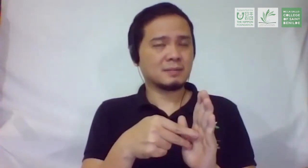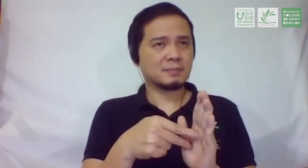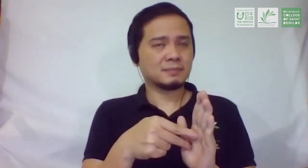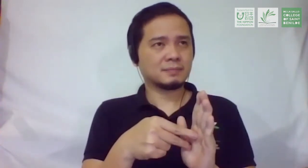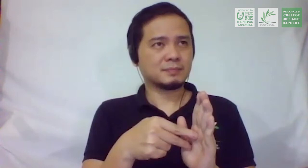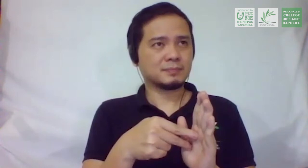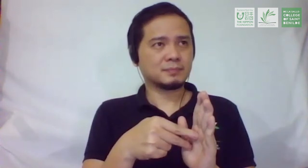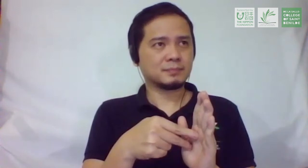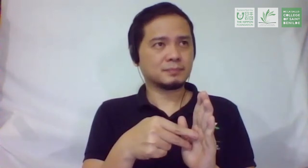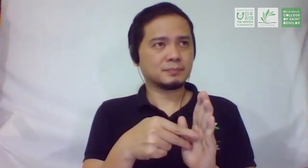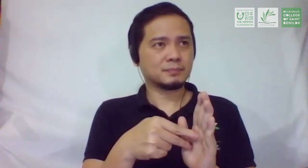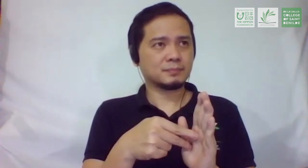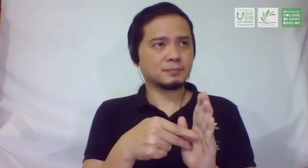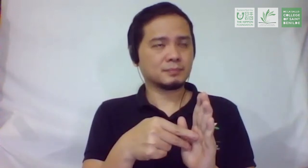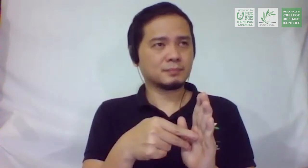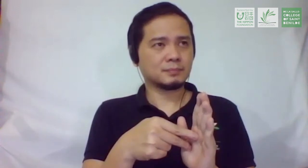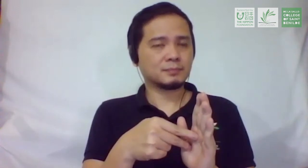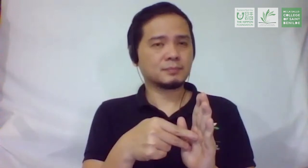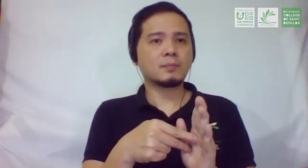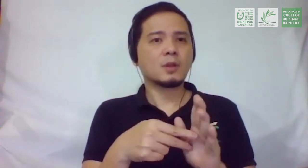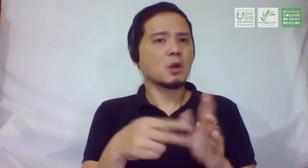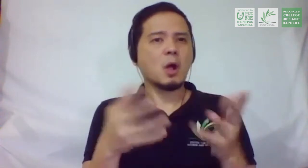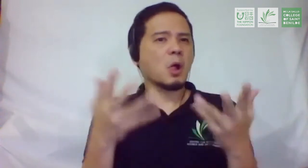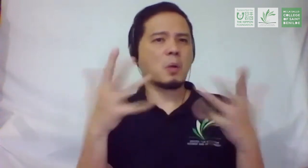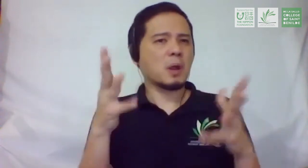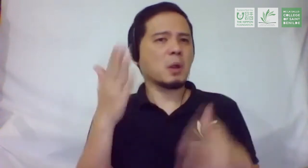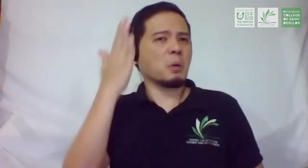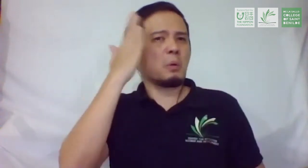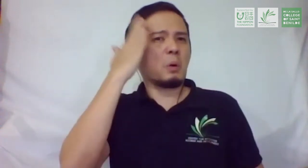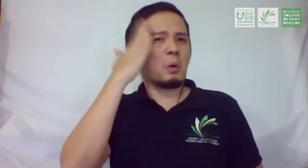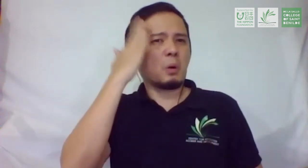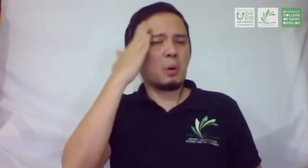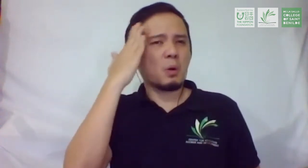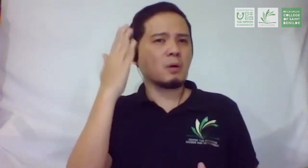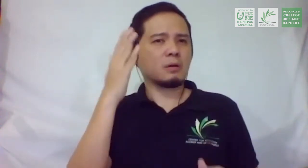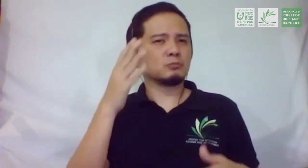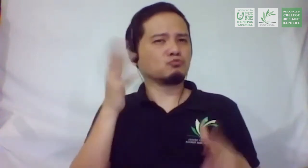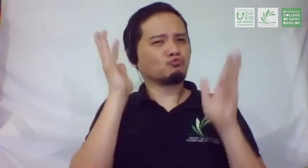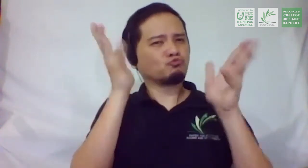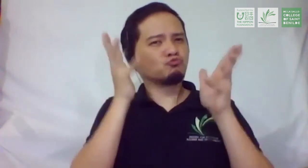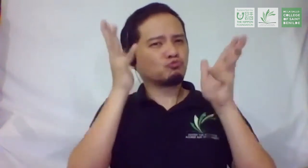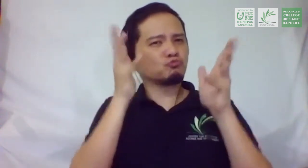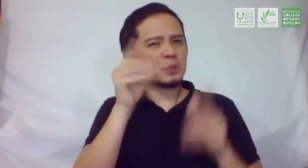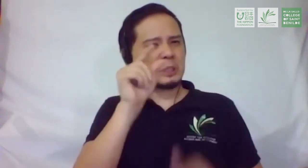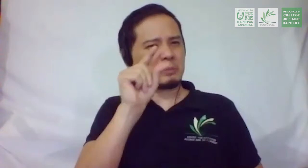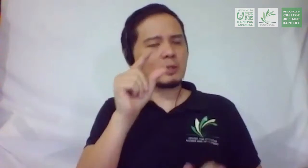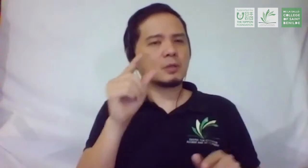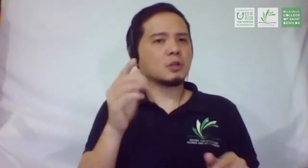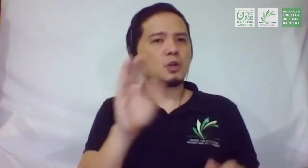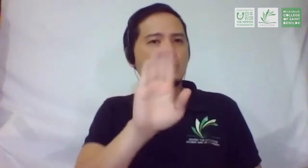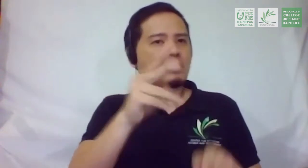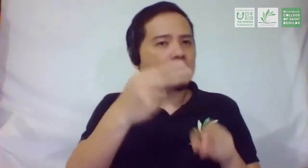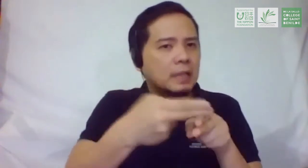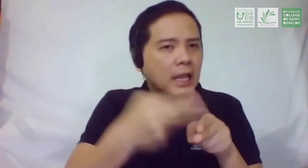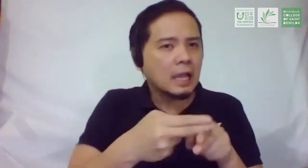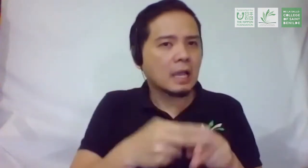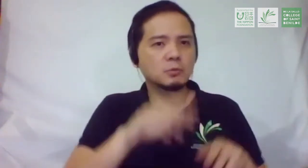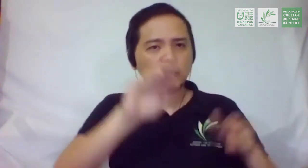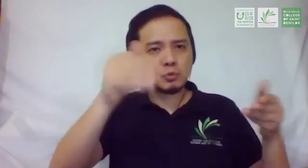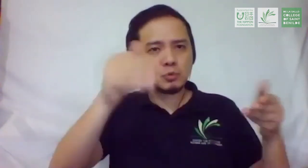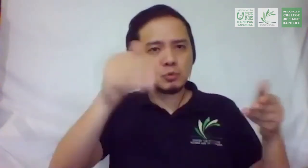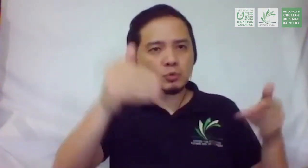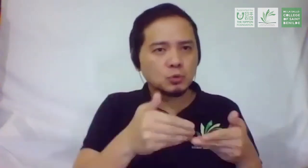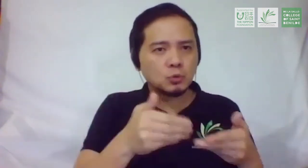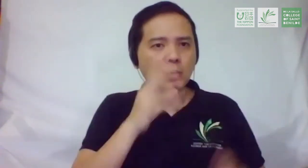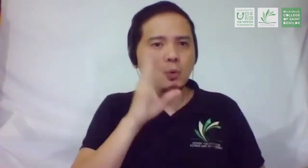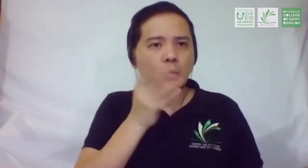be able to carry on a basic conversation, like what's your name, where are you from, what do you work, what do you do